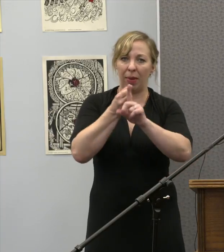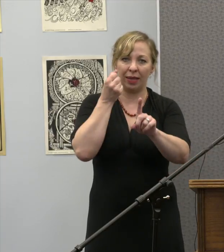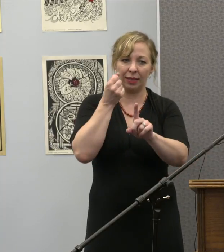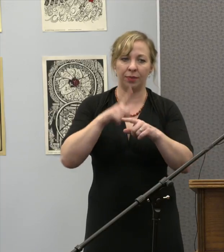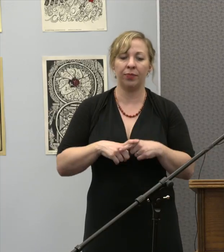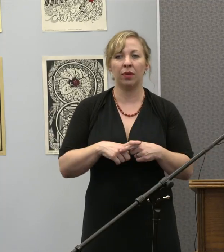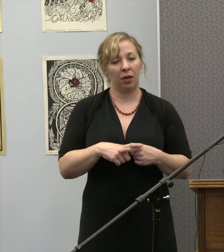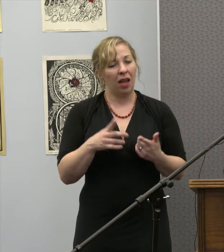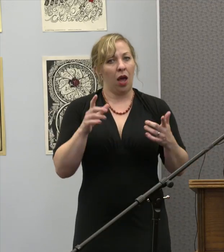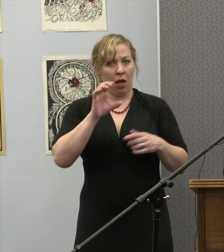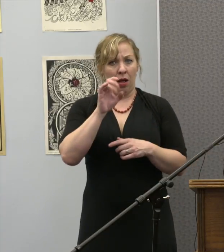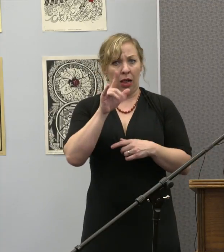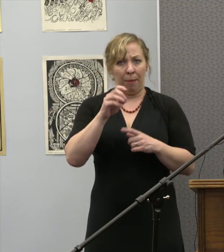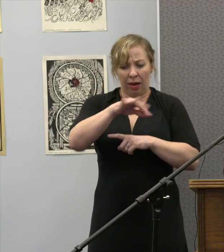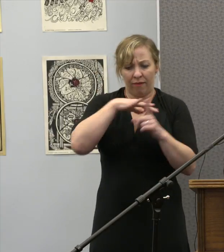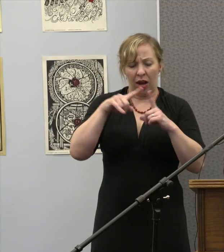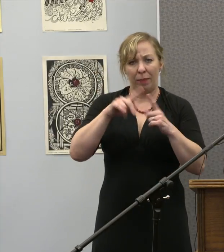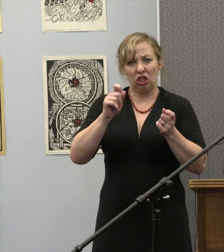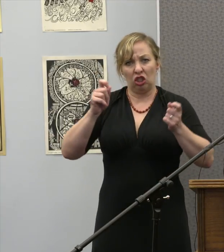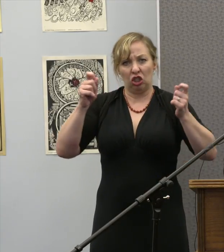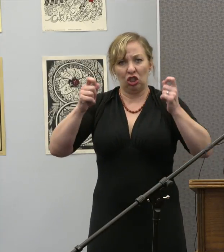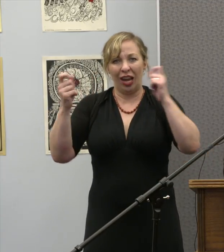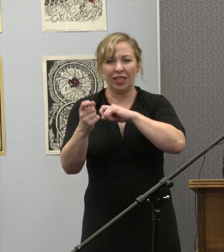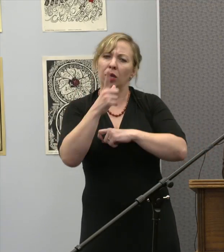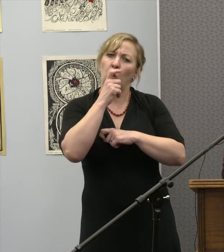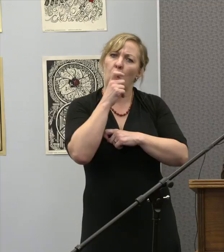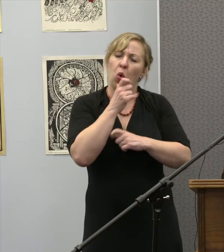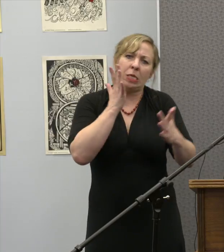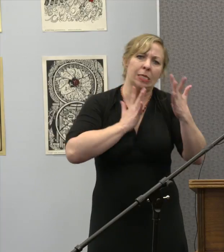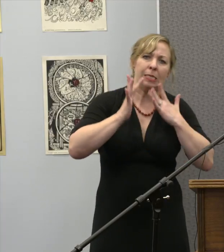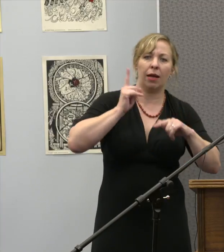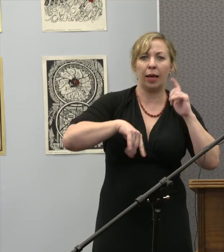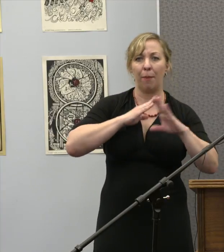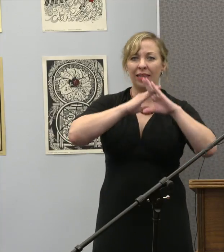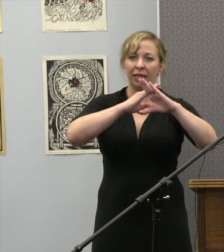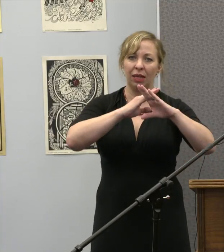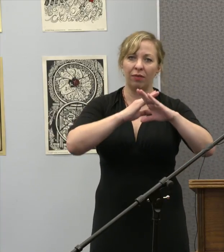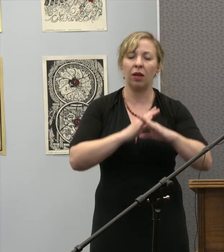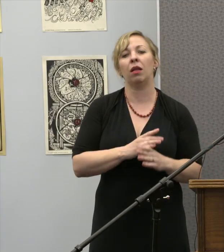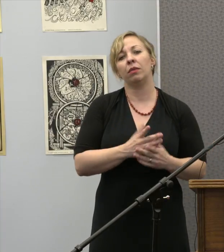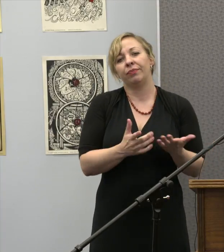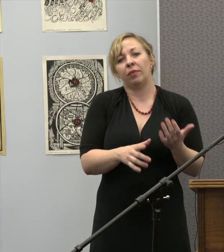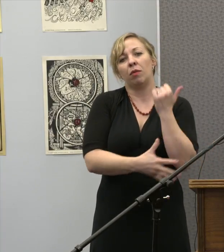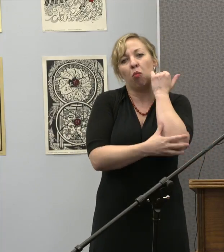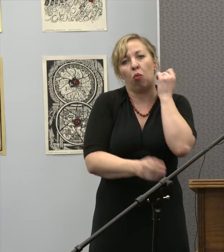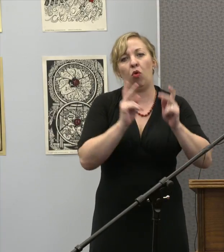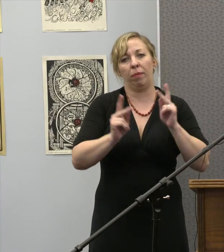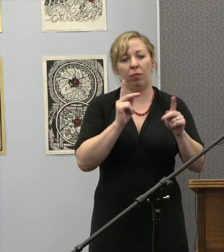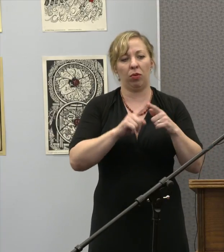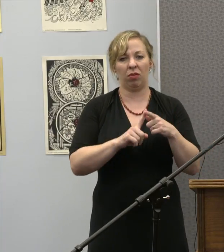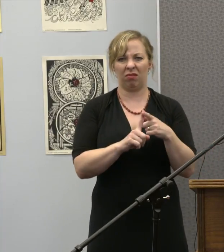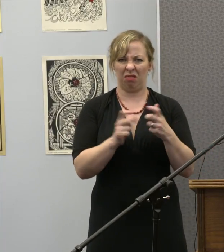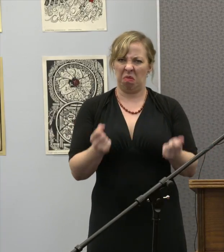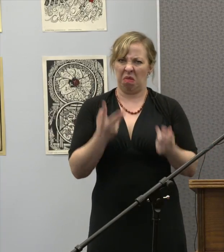low-income people and people of color who lacks the means to protect themselves. 40% of Americans right now say that they don't have enough money to